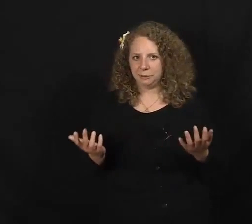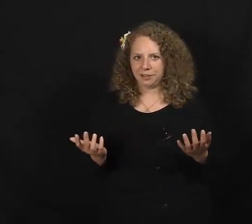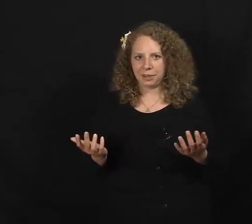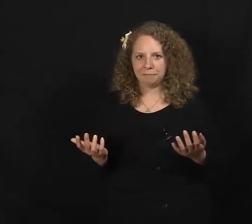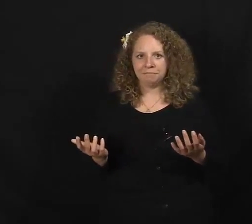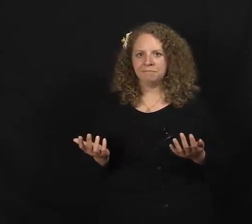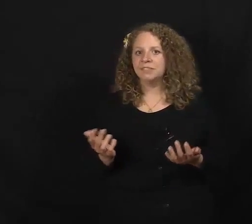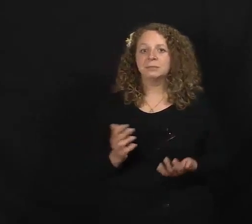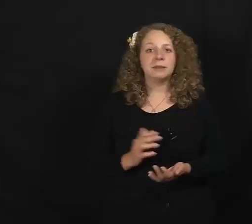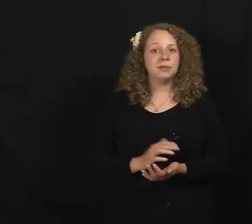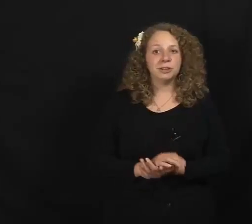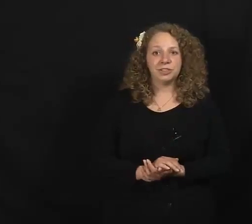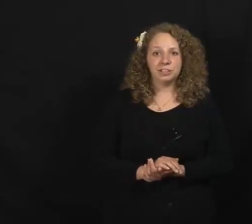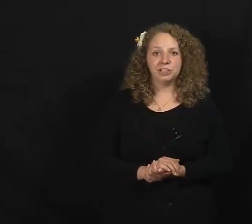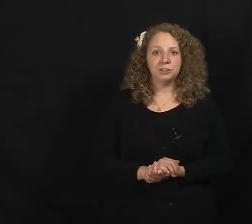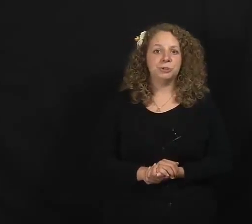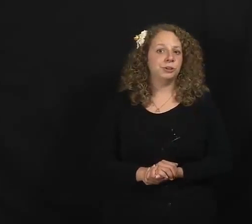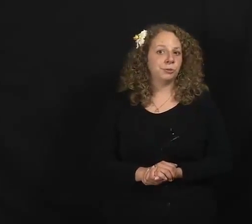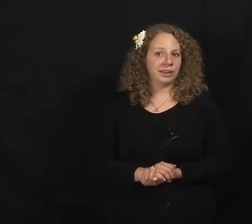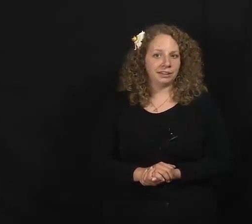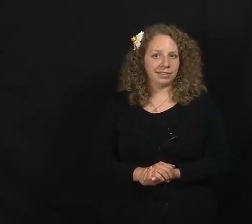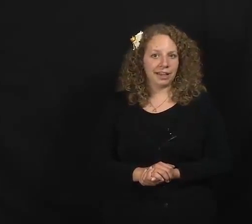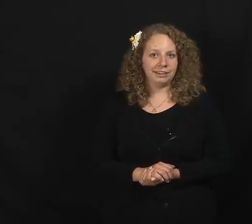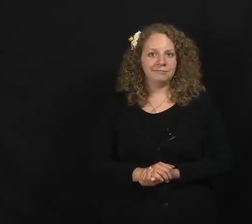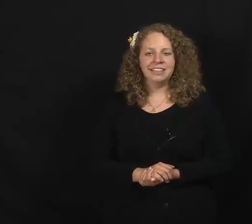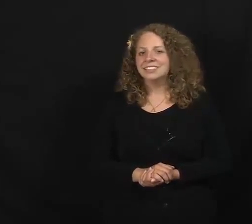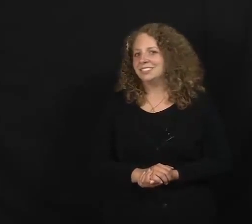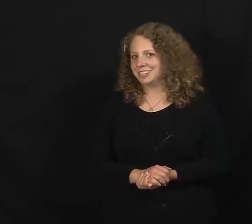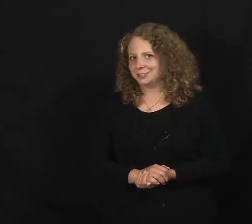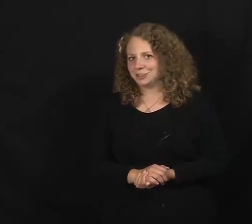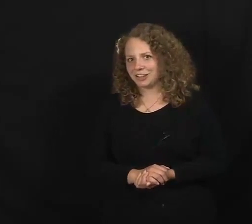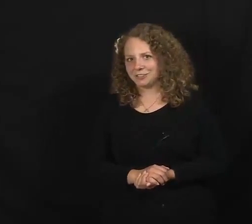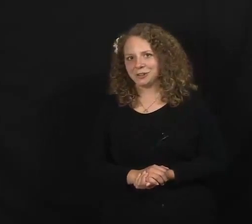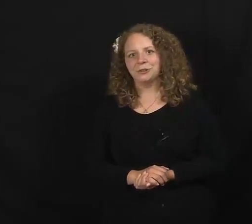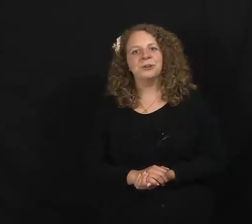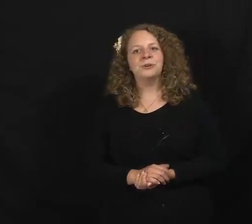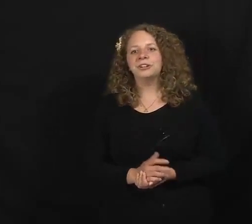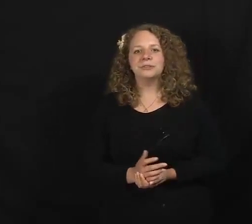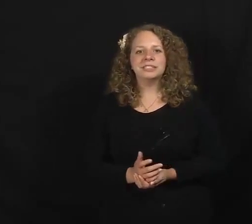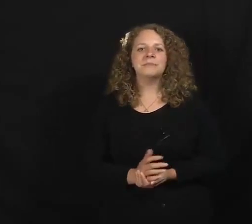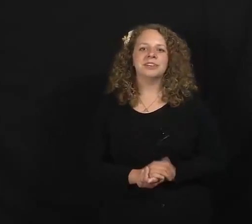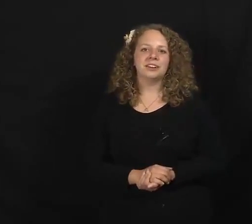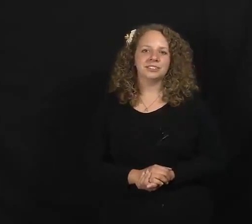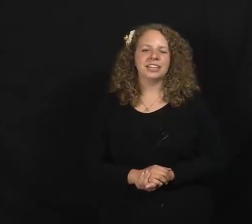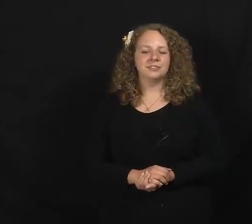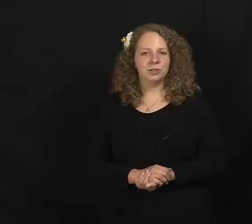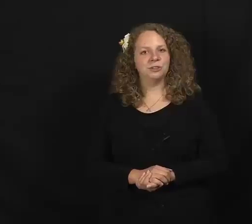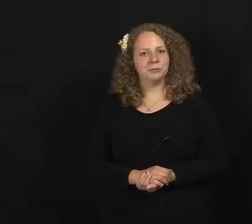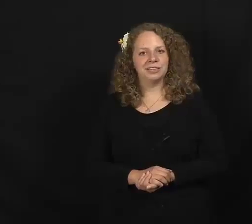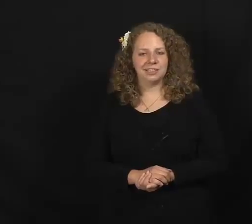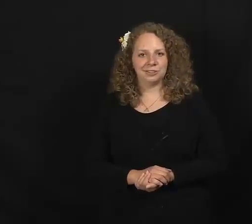around them. This might be a good thing to do when you're waiting in line, sitting in the drive-thru, or doing something else that gives you a little bit of